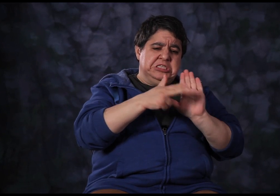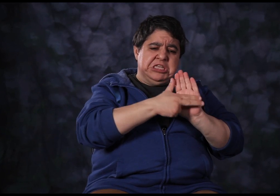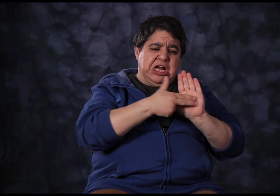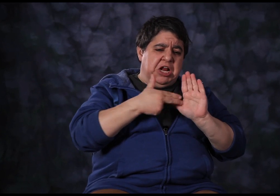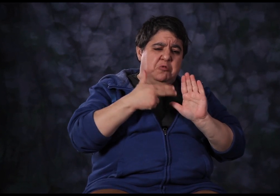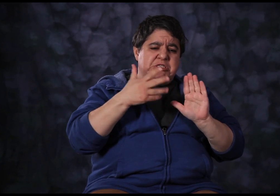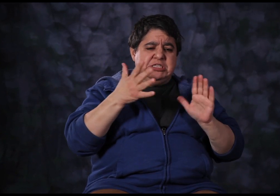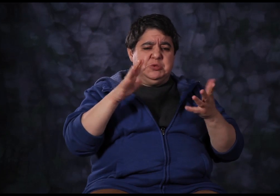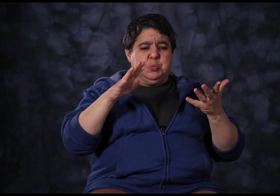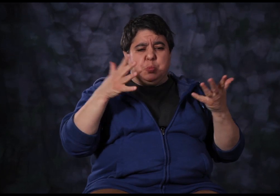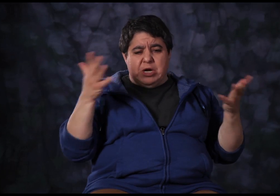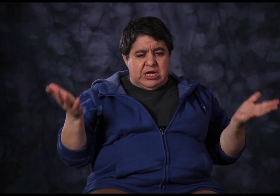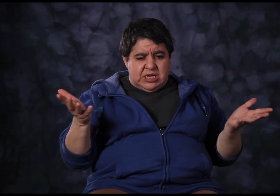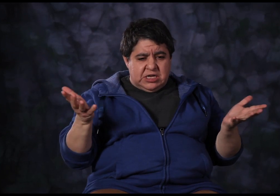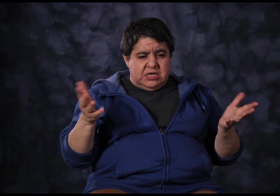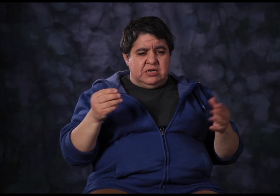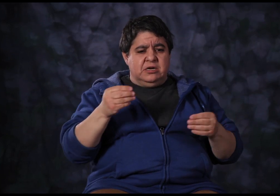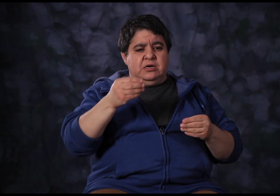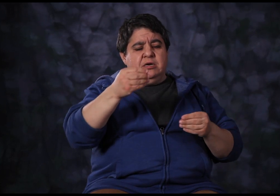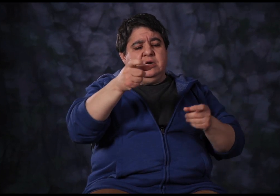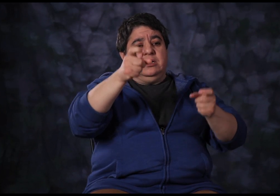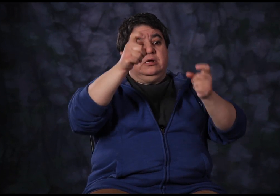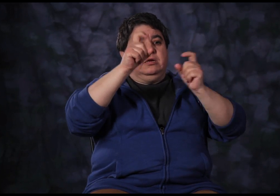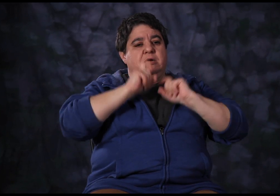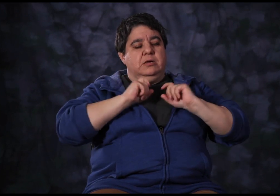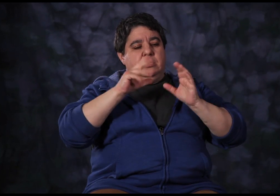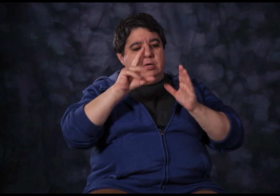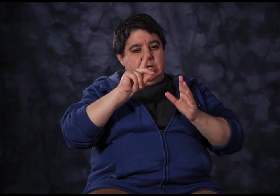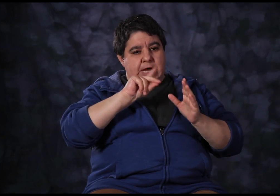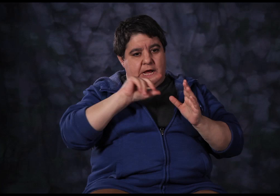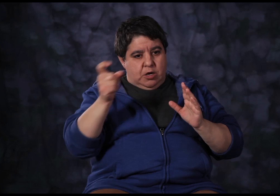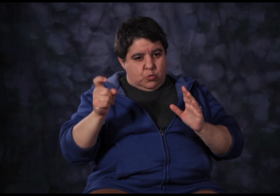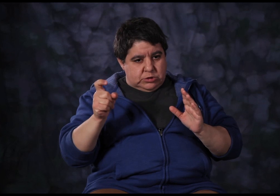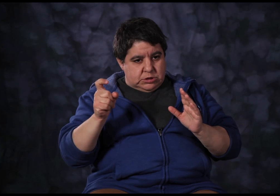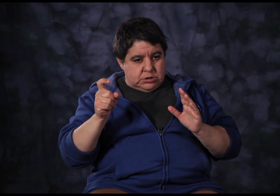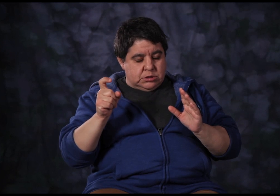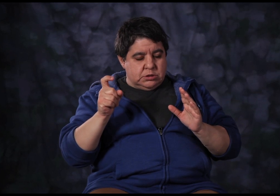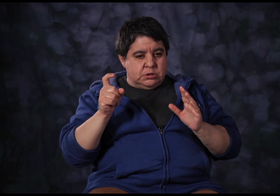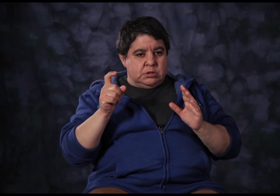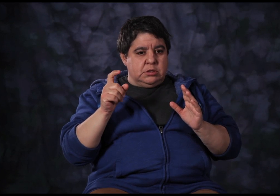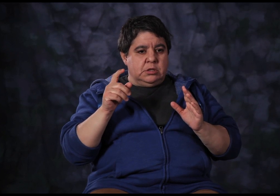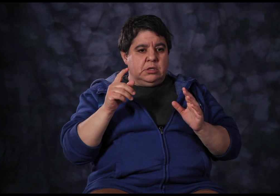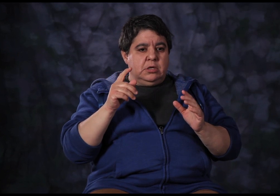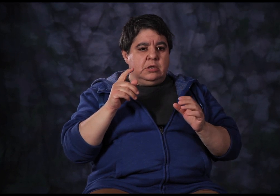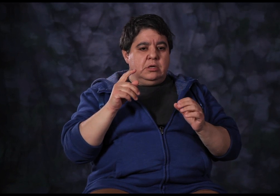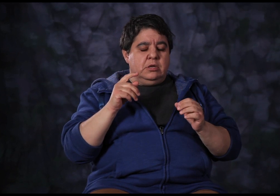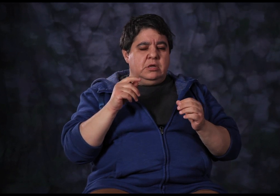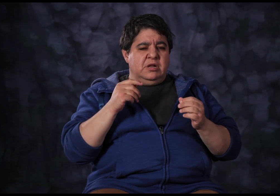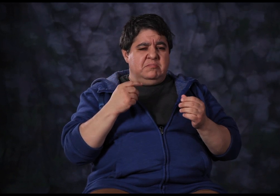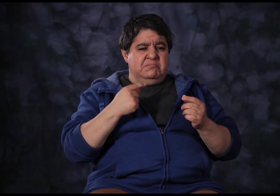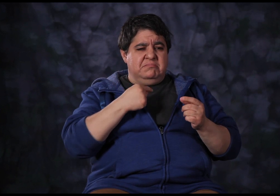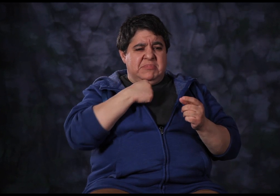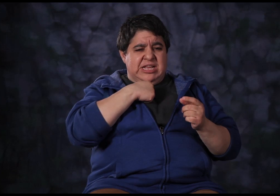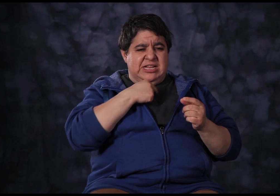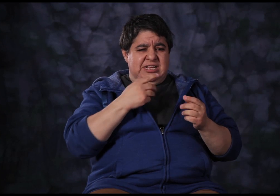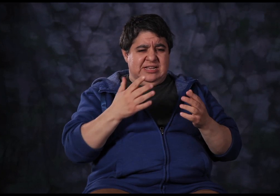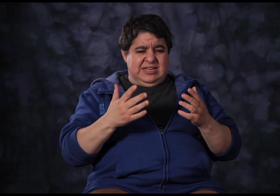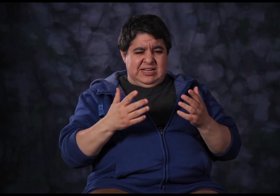When I was in the hospital, I was given a diagnosis by my therapist, but I didn't feel a connection to this. It felt more